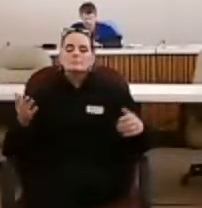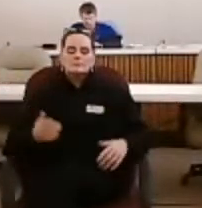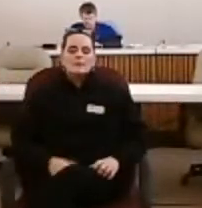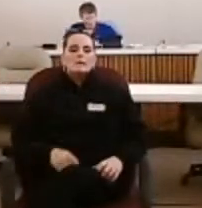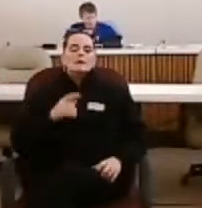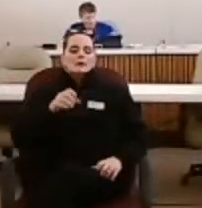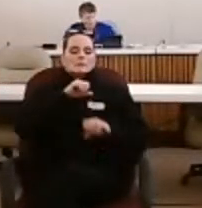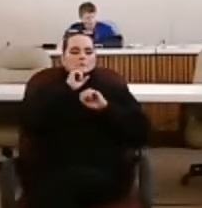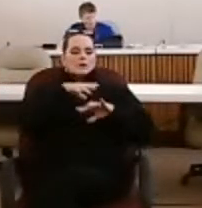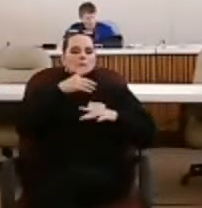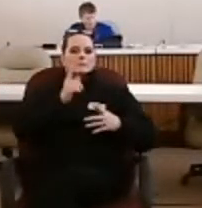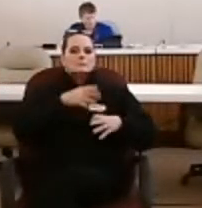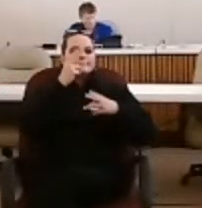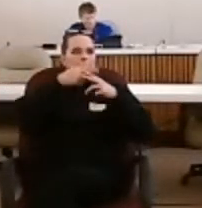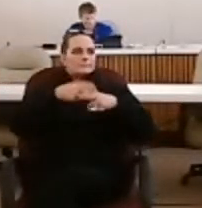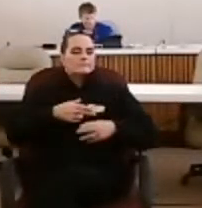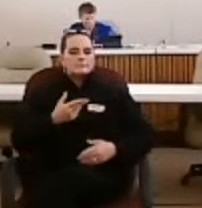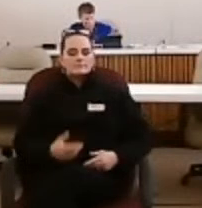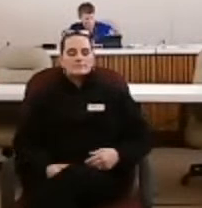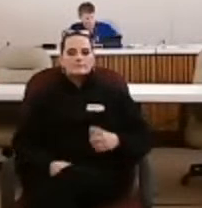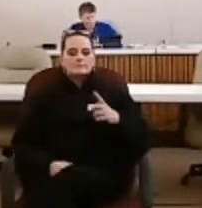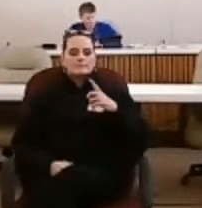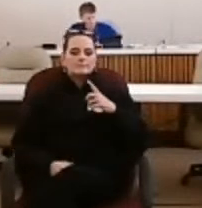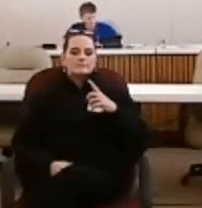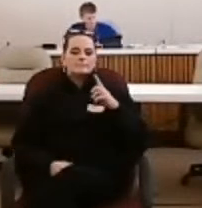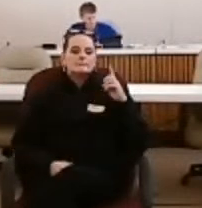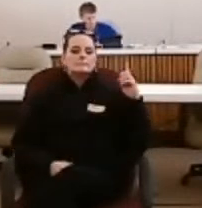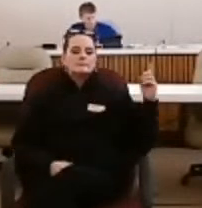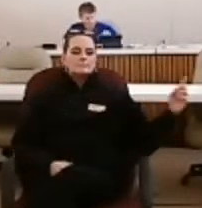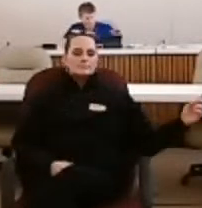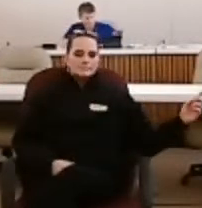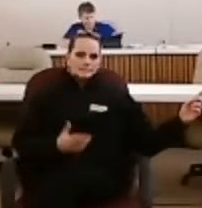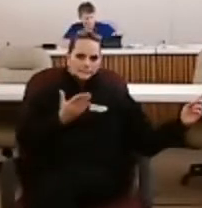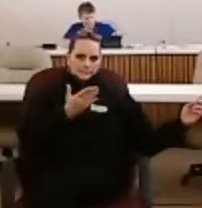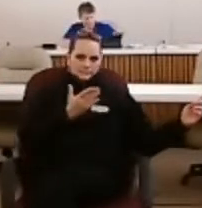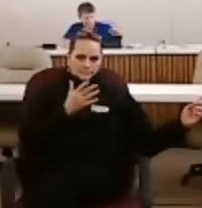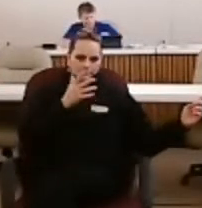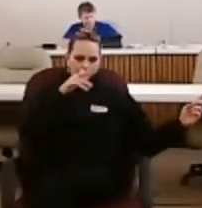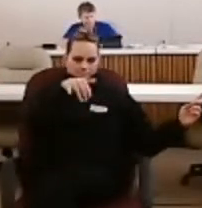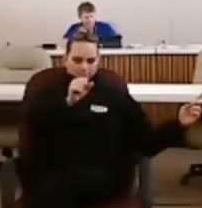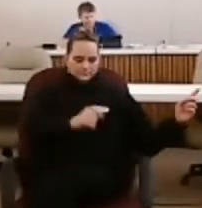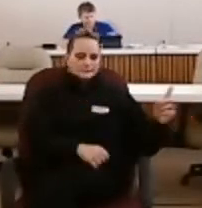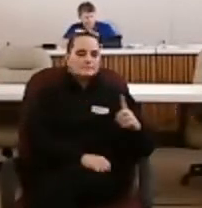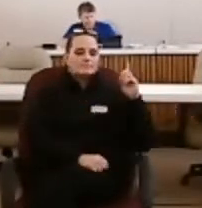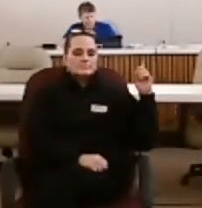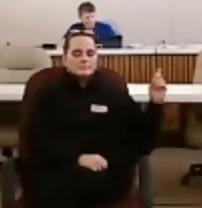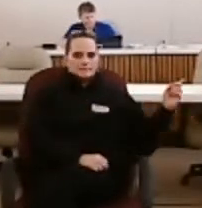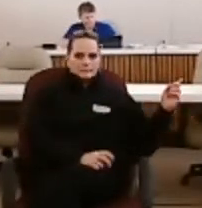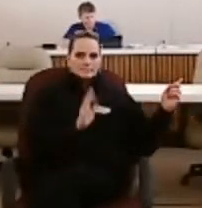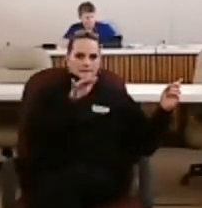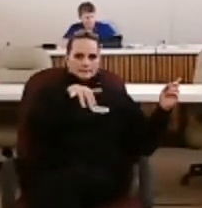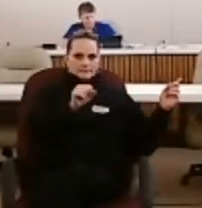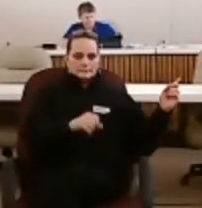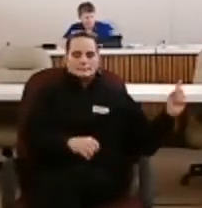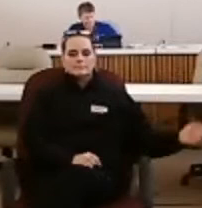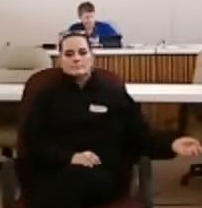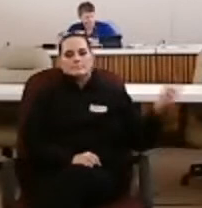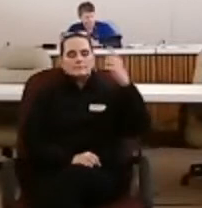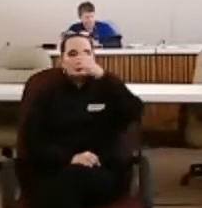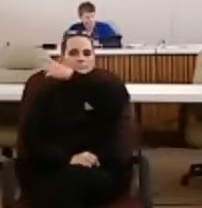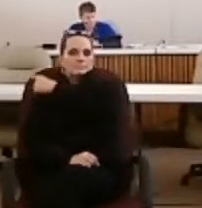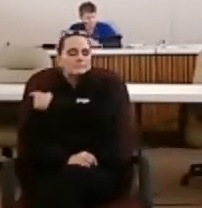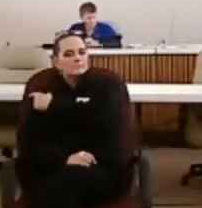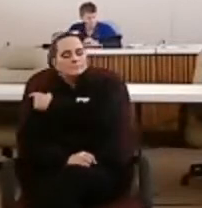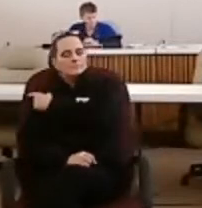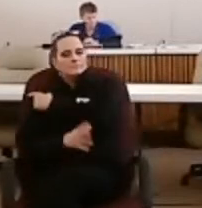Hearing none, please call the roll. Councilmember Barley, Aye. Councilmember Stafford, Aye.